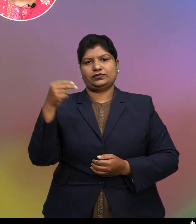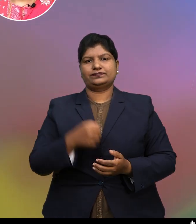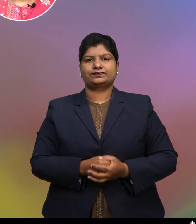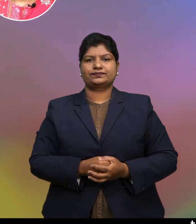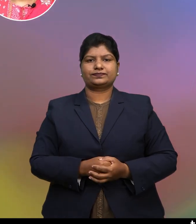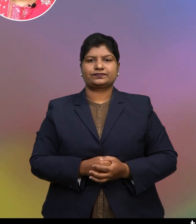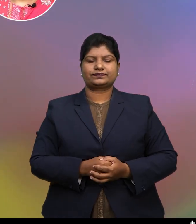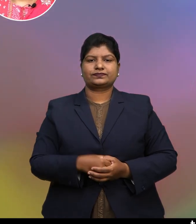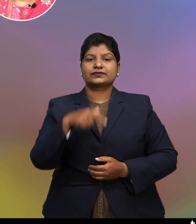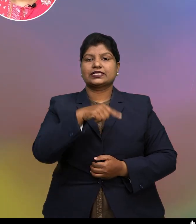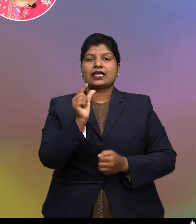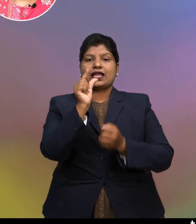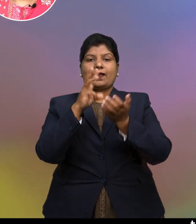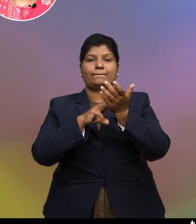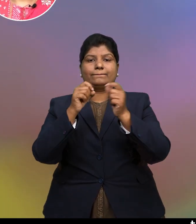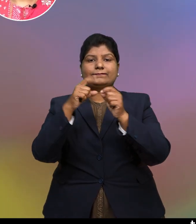the umbilical cord.